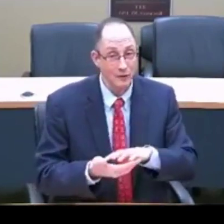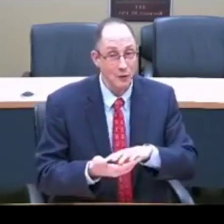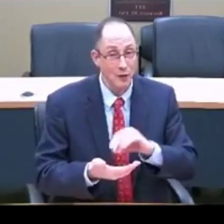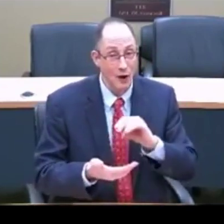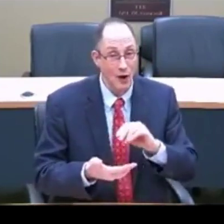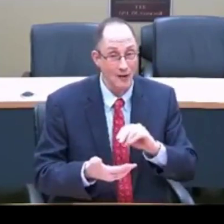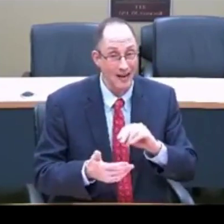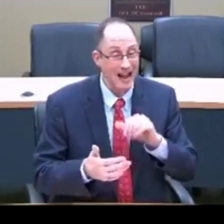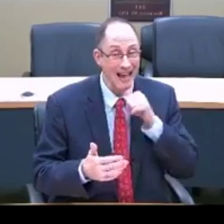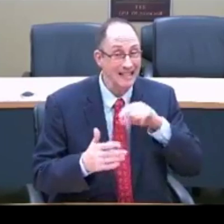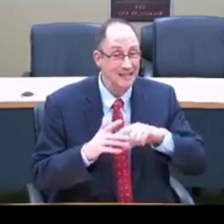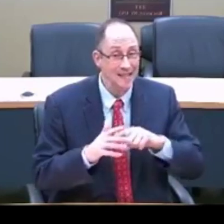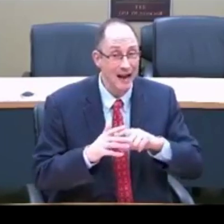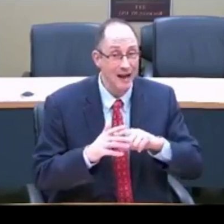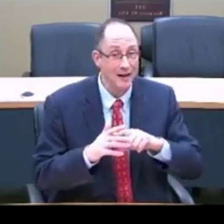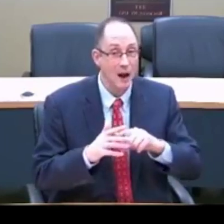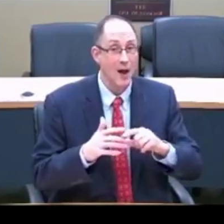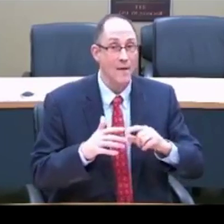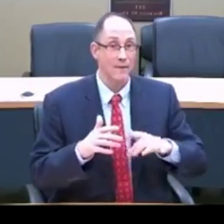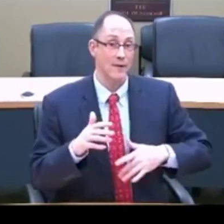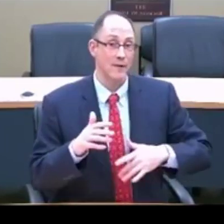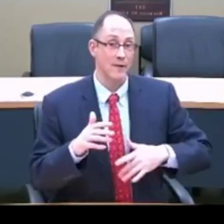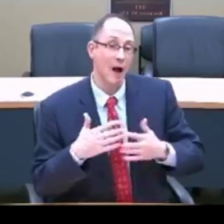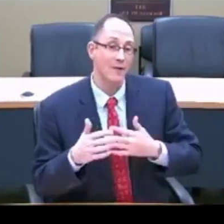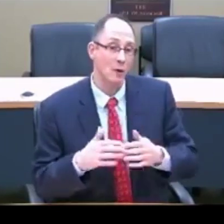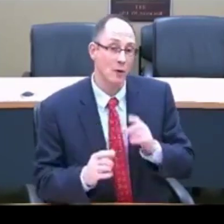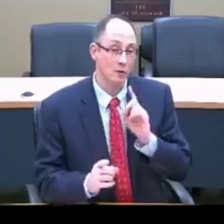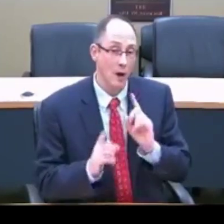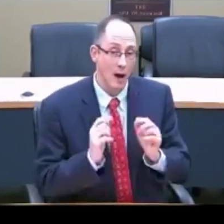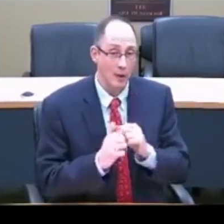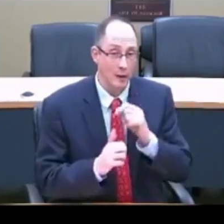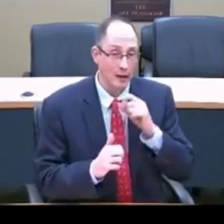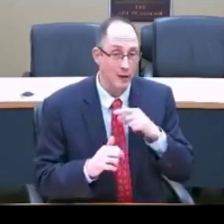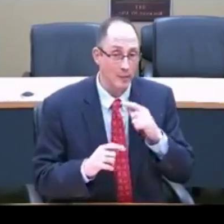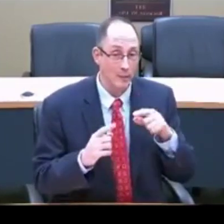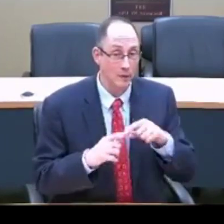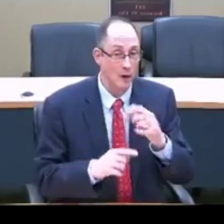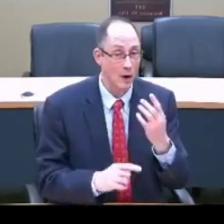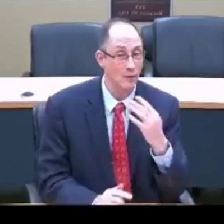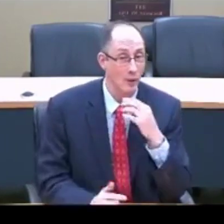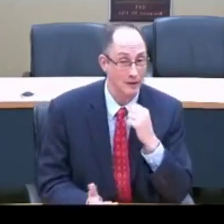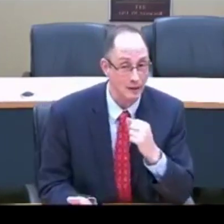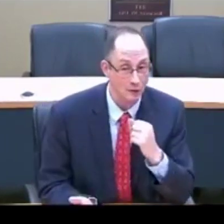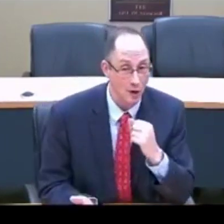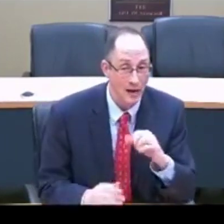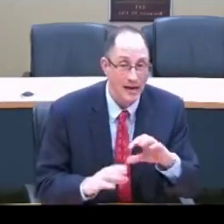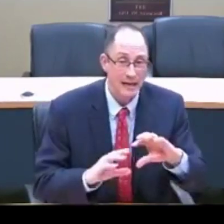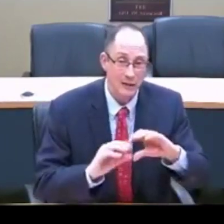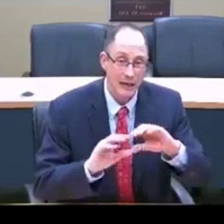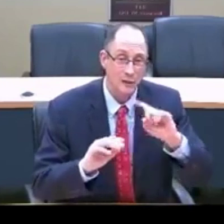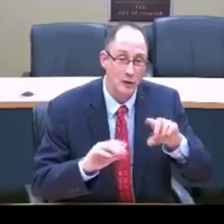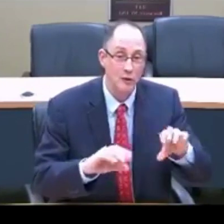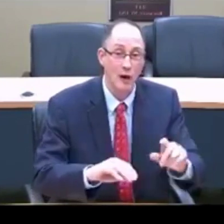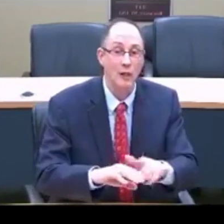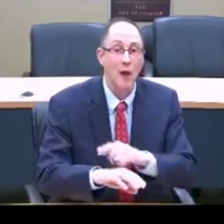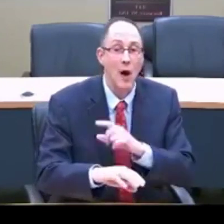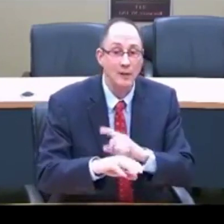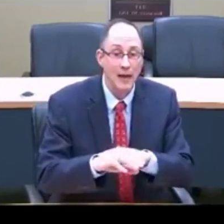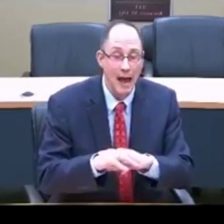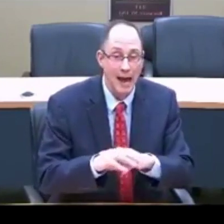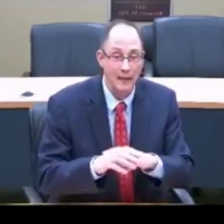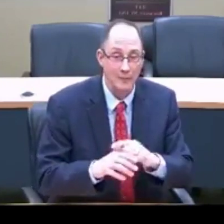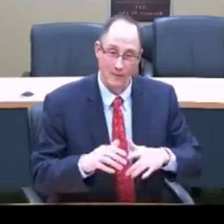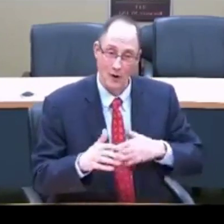to learn. I didn't start feeling comfortable talking with hearing people until I was 14 years old. It just took a long